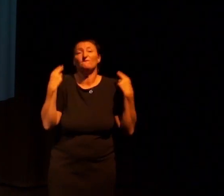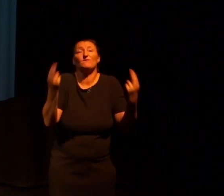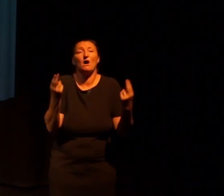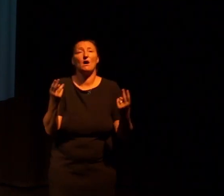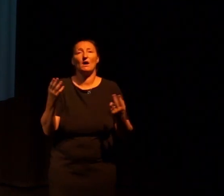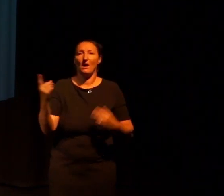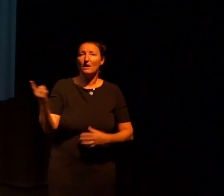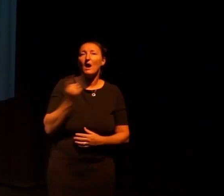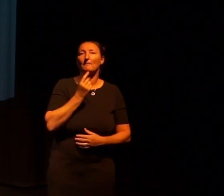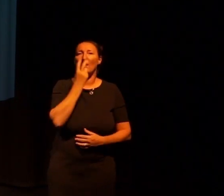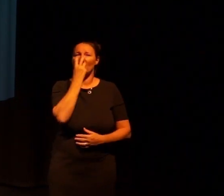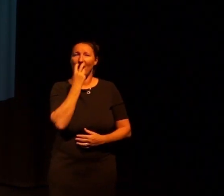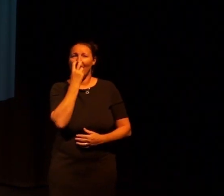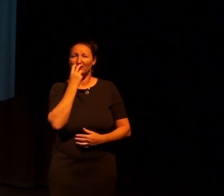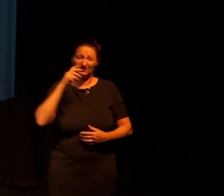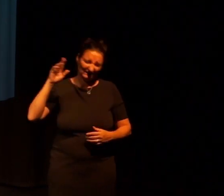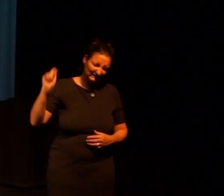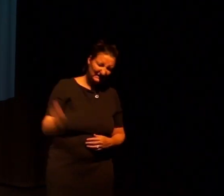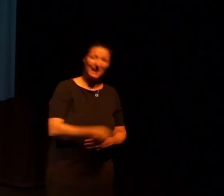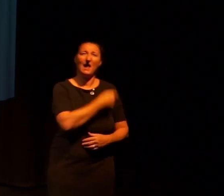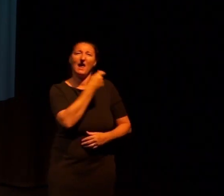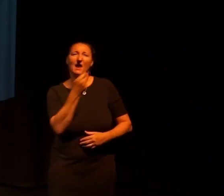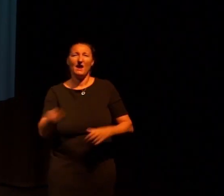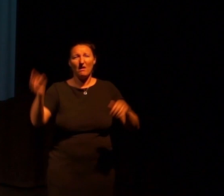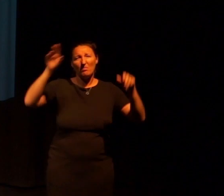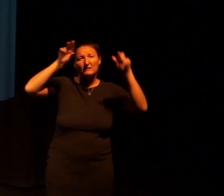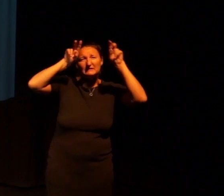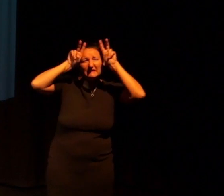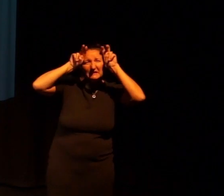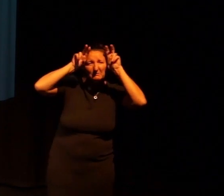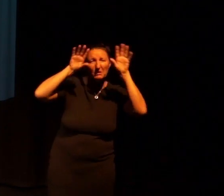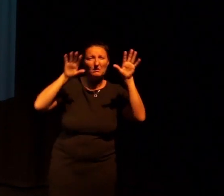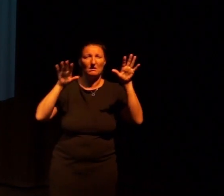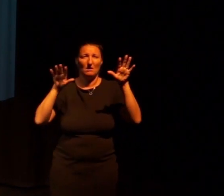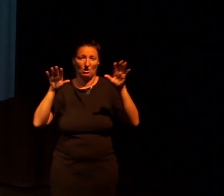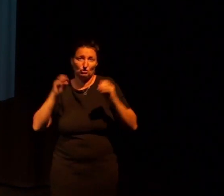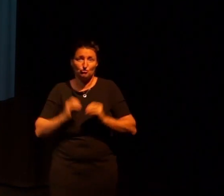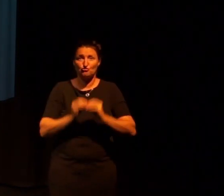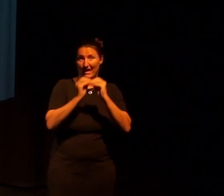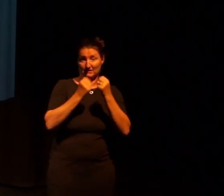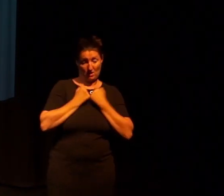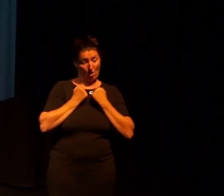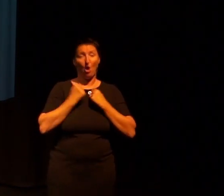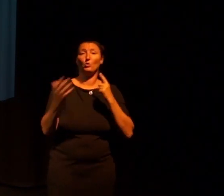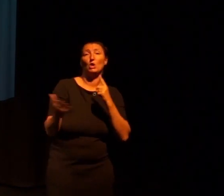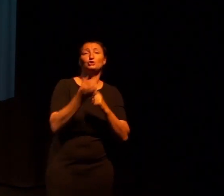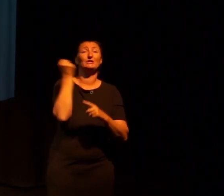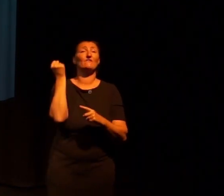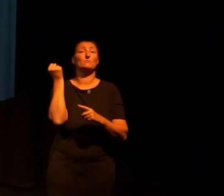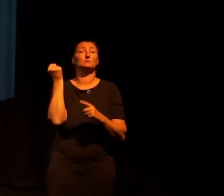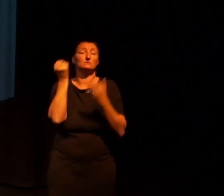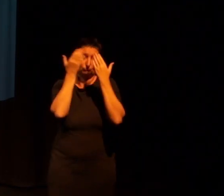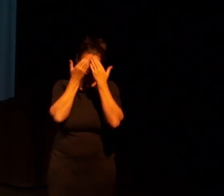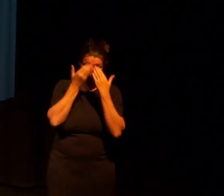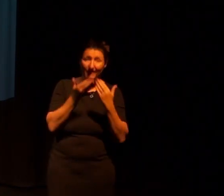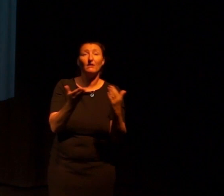of age by slaying the demons, by crafting her own attainment of prominence, respectability,